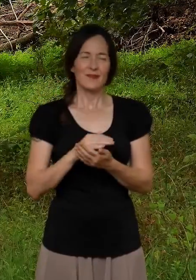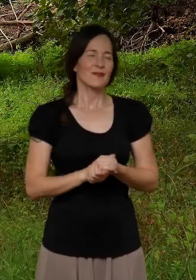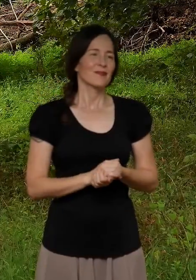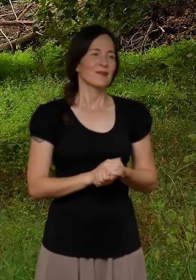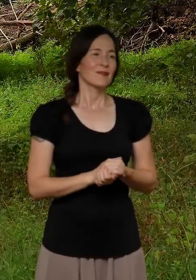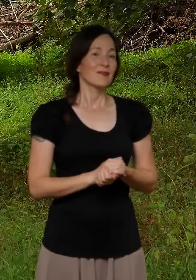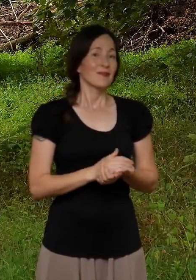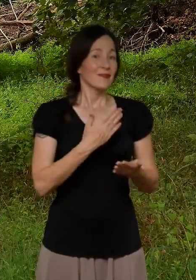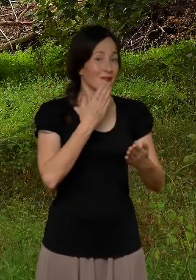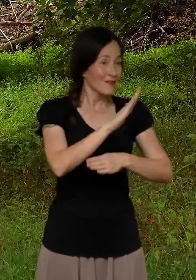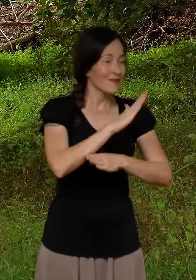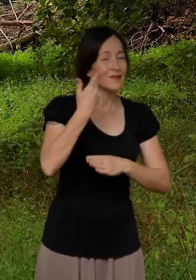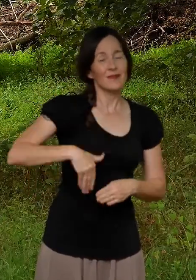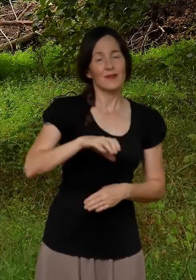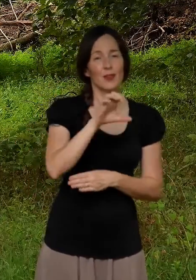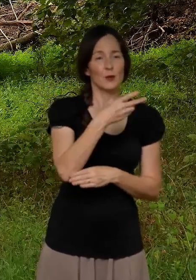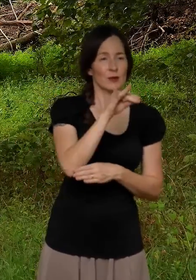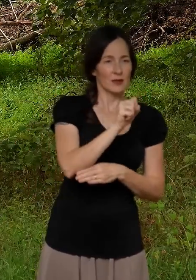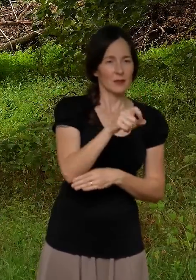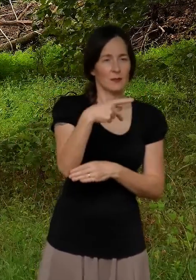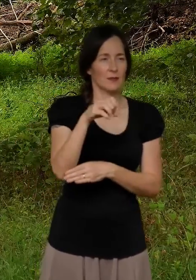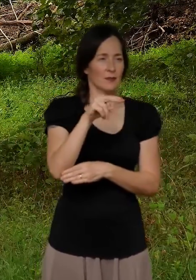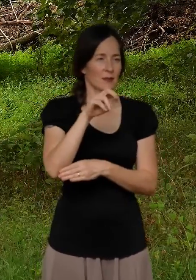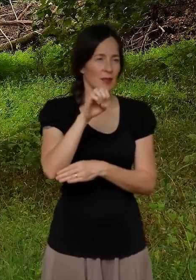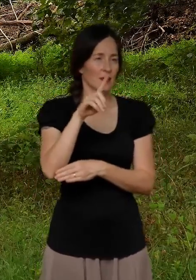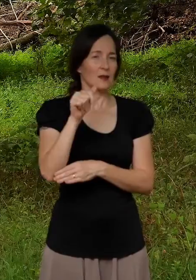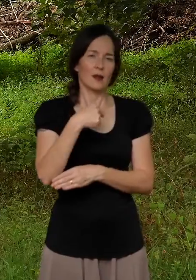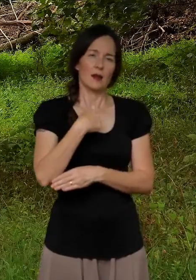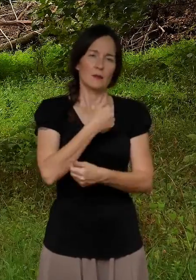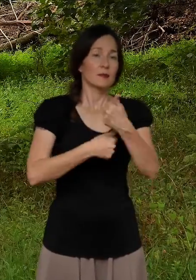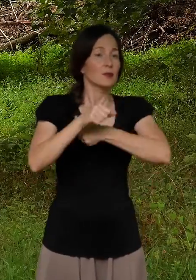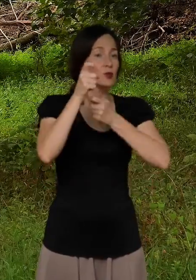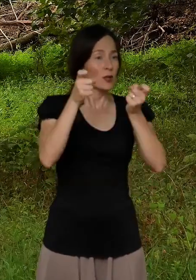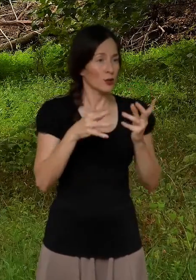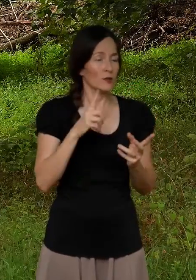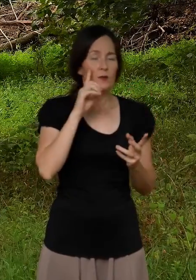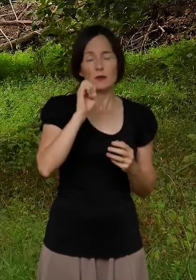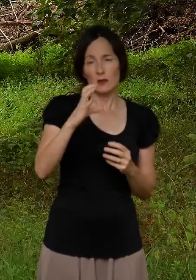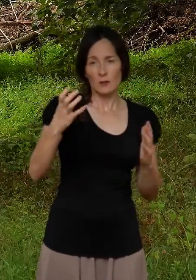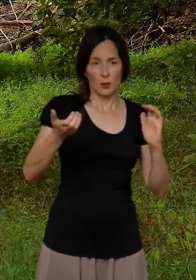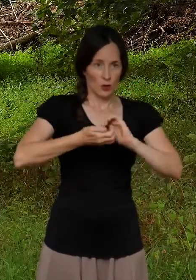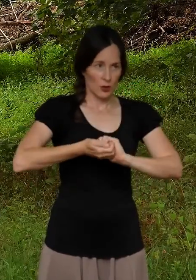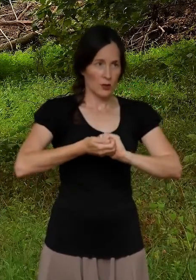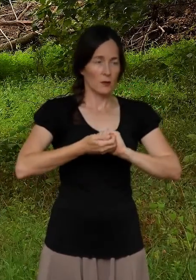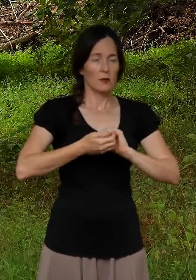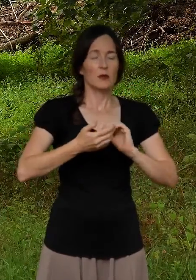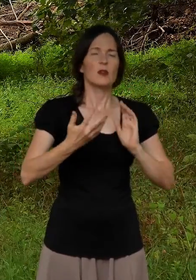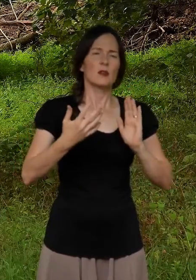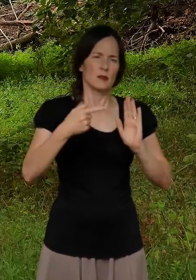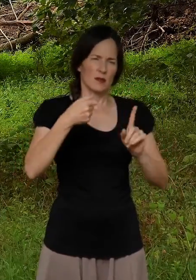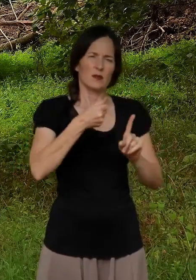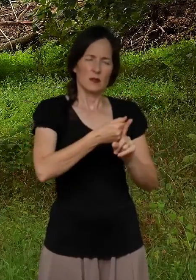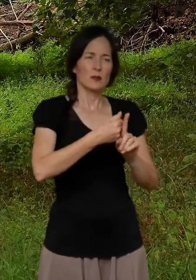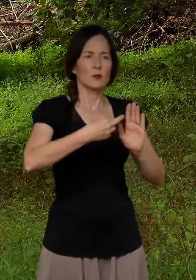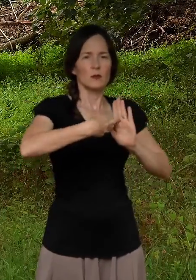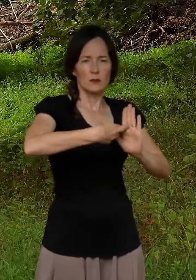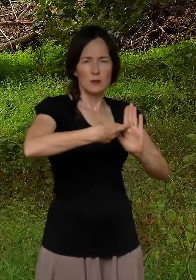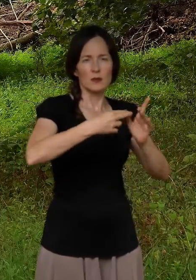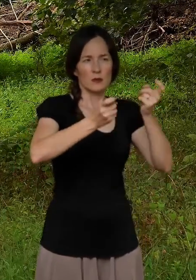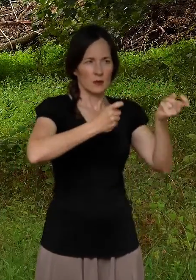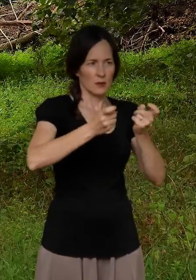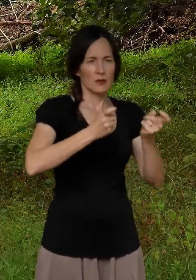teamwork, best team members that we could ask for as a community. And especially, I want to thank the community of Howard County that has